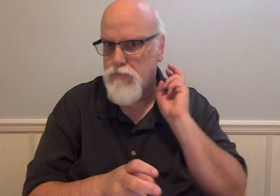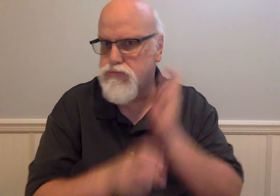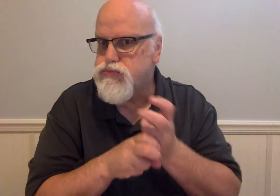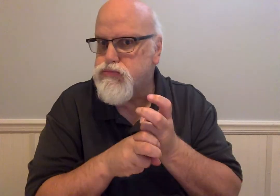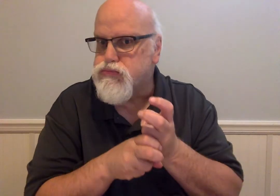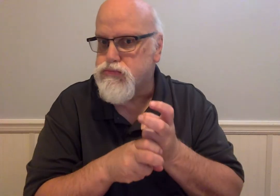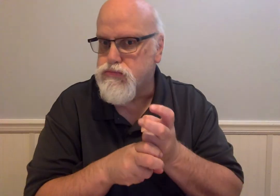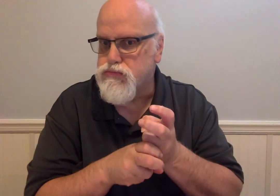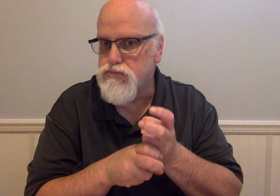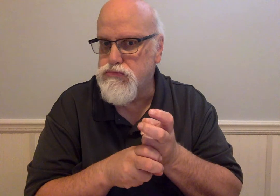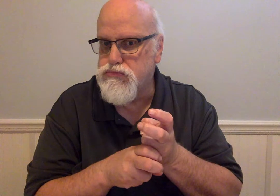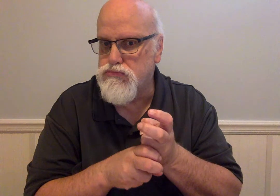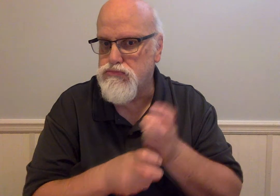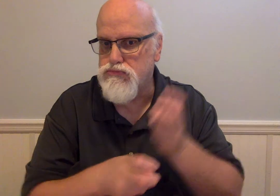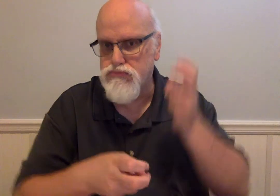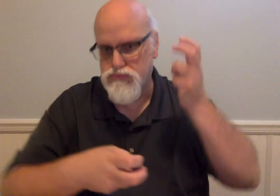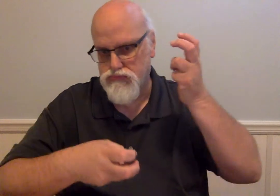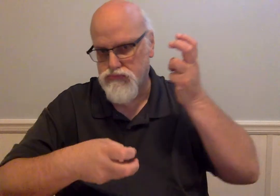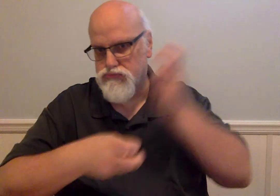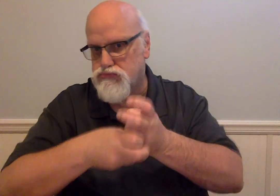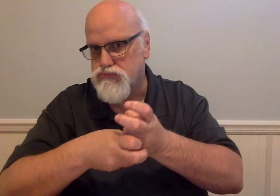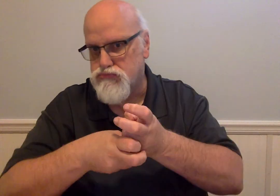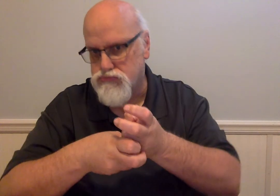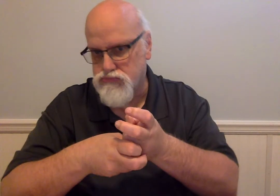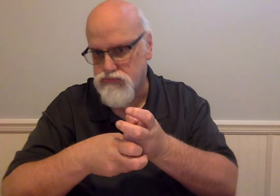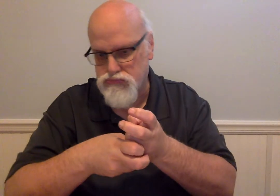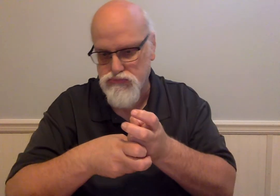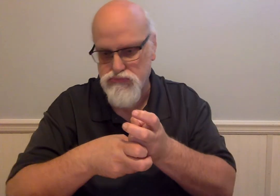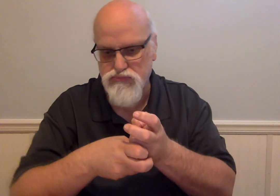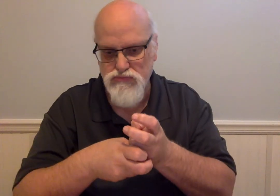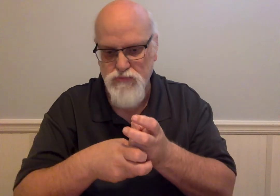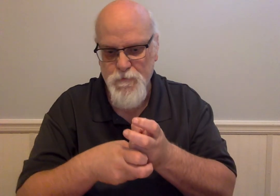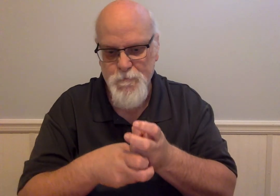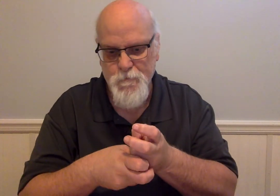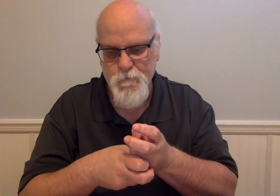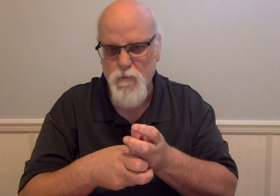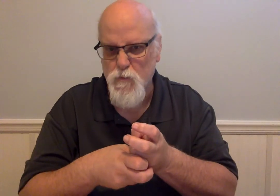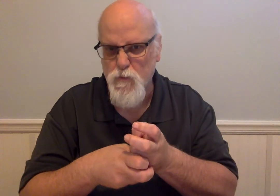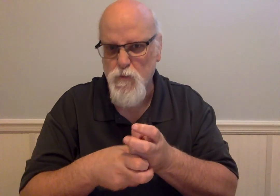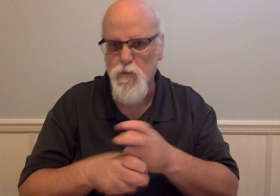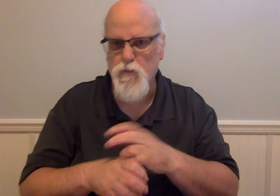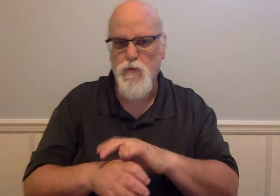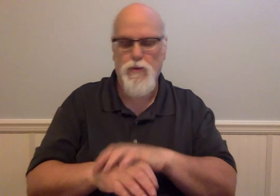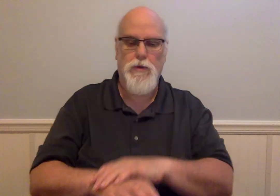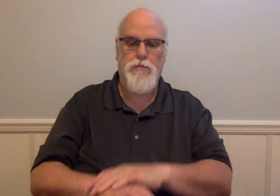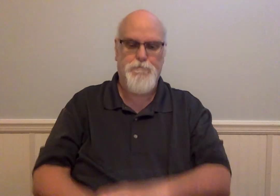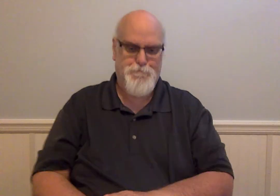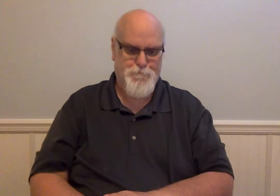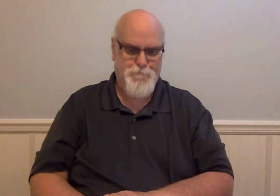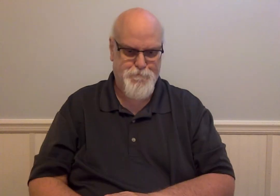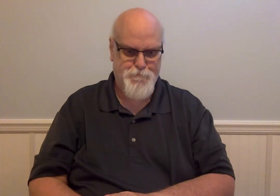Maybe it's hard. You hit your bent V on the back of your non-dominant hand. It's